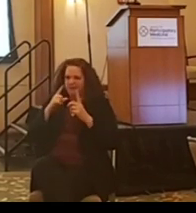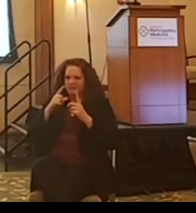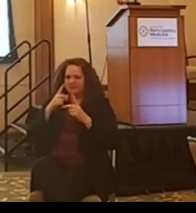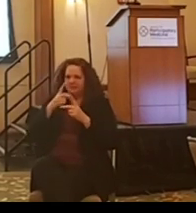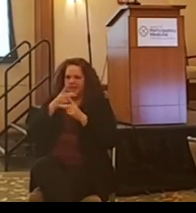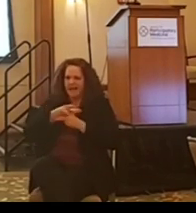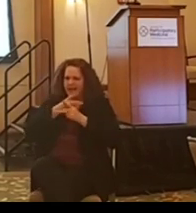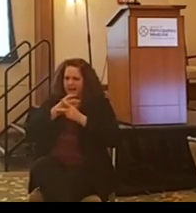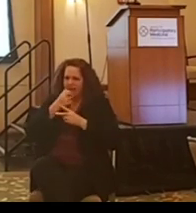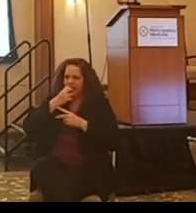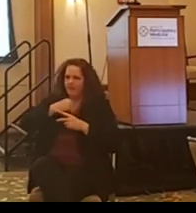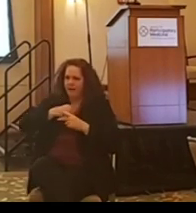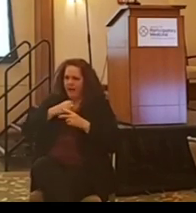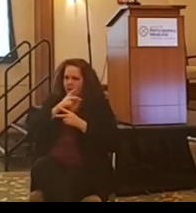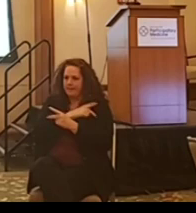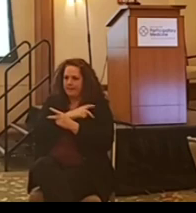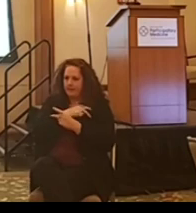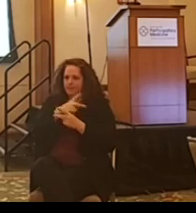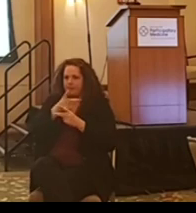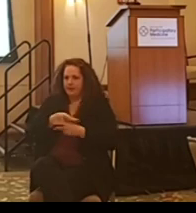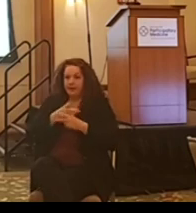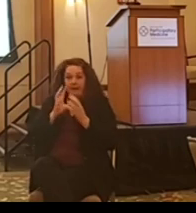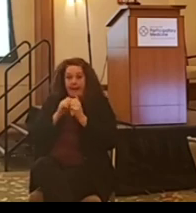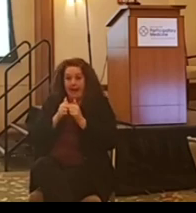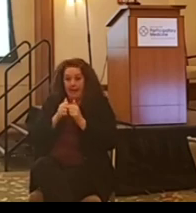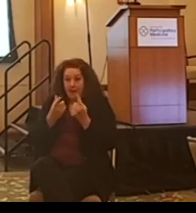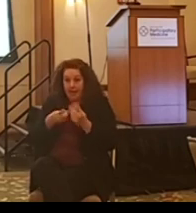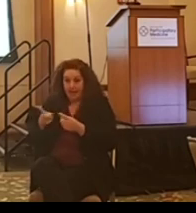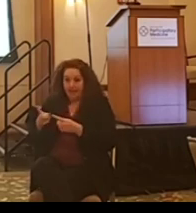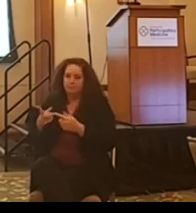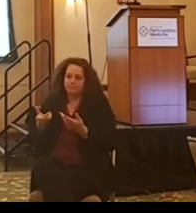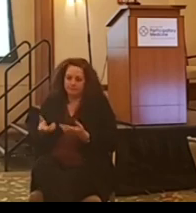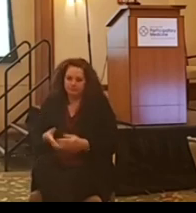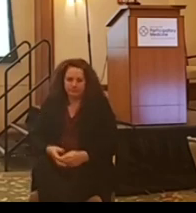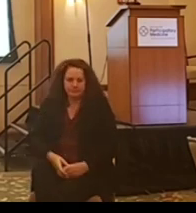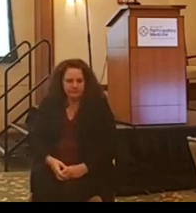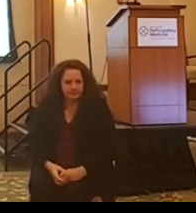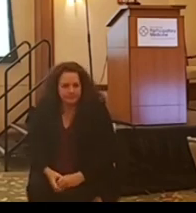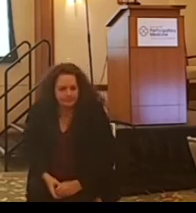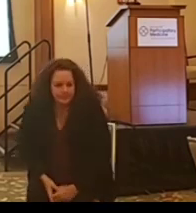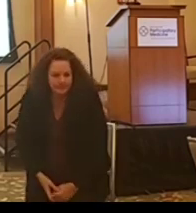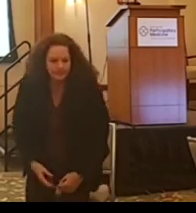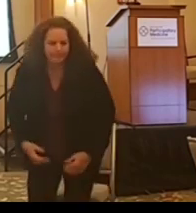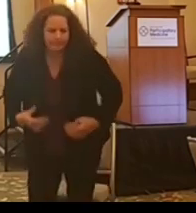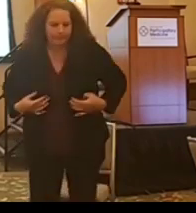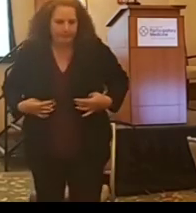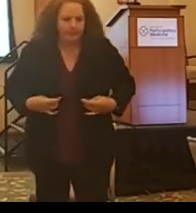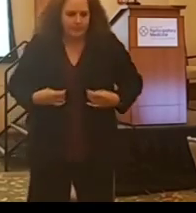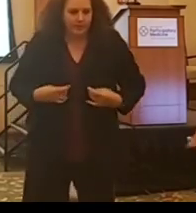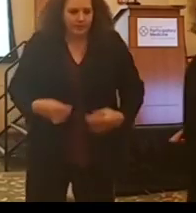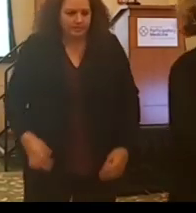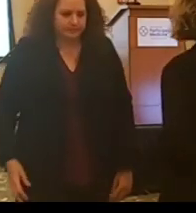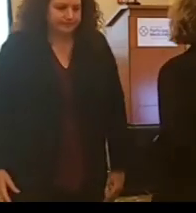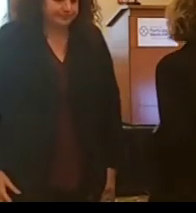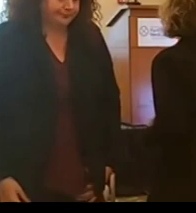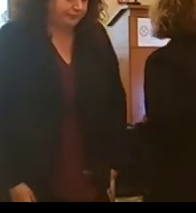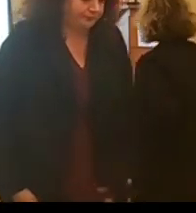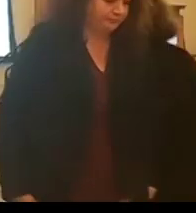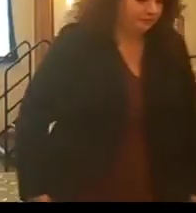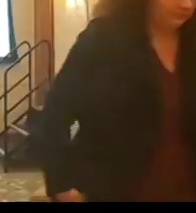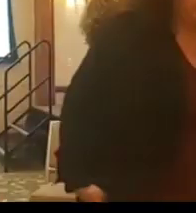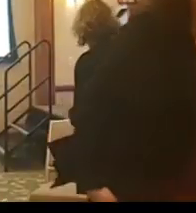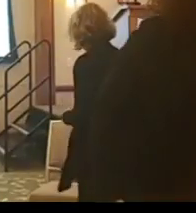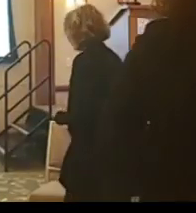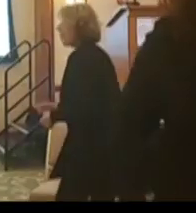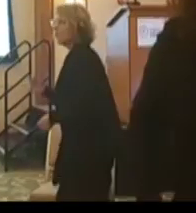care. How do we begin to make that happen? And that's really kind of this idea, and this kind of seeing conversations as a place